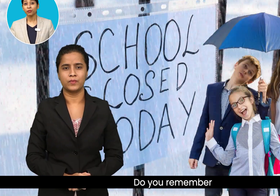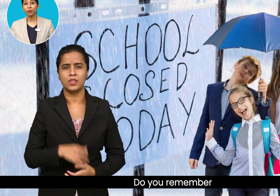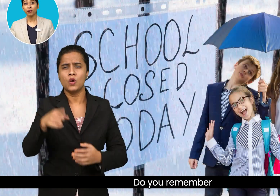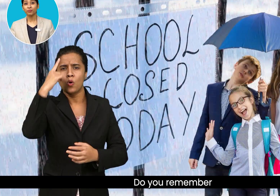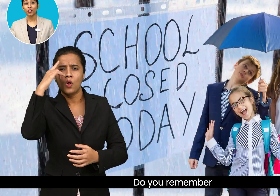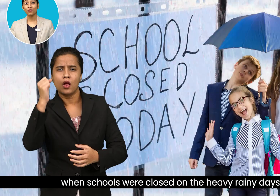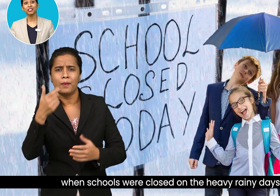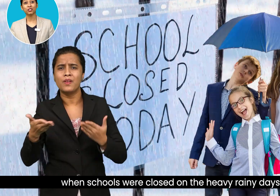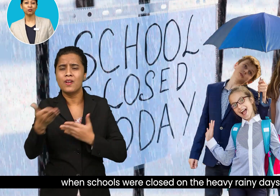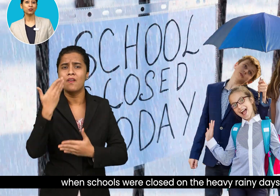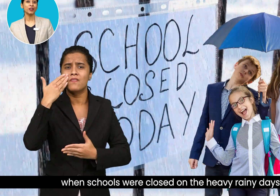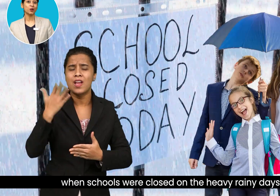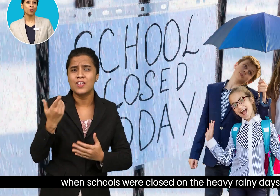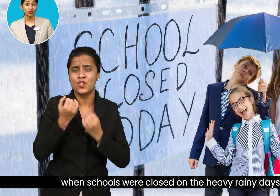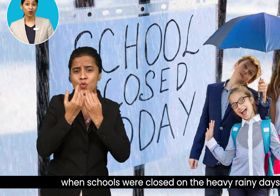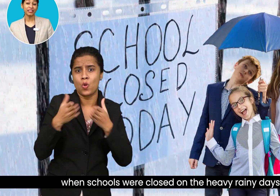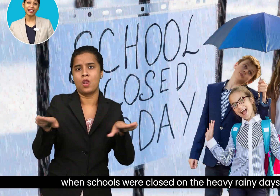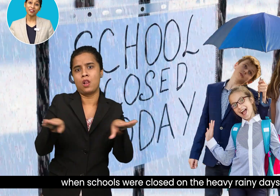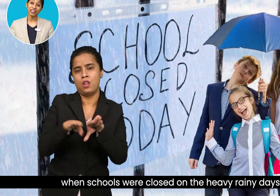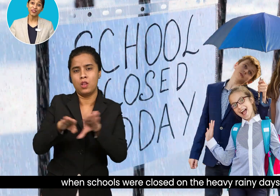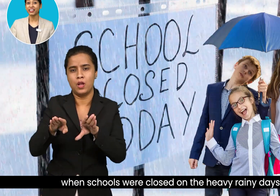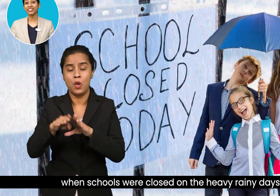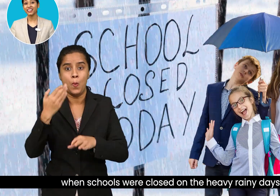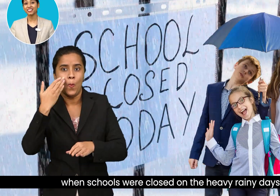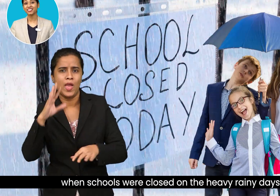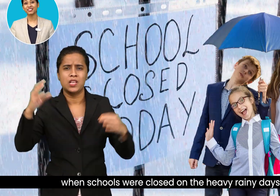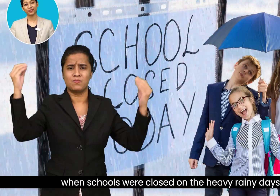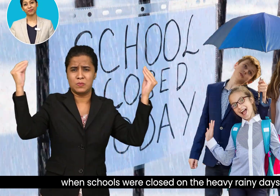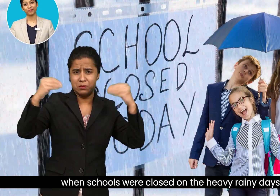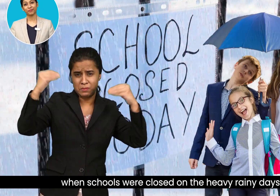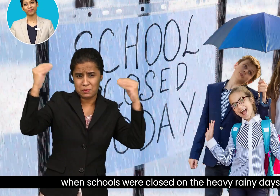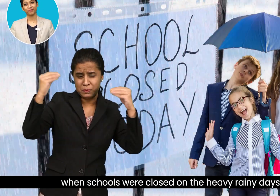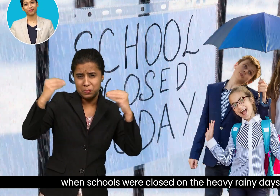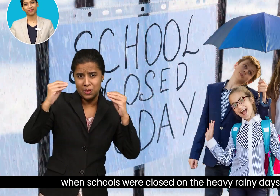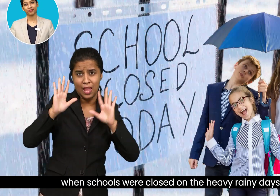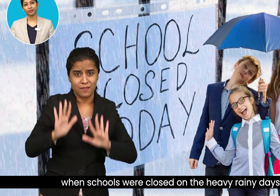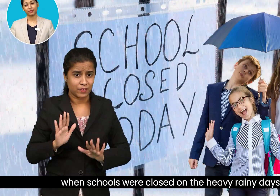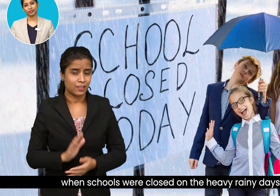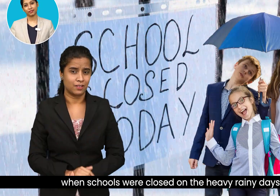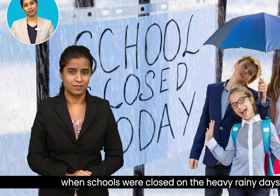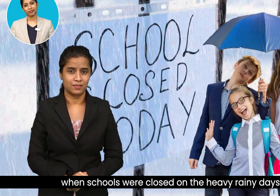Do you remember when schools were closed on the heavy rainy days?